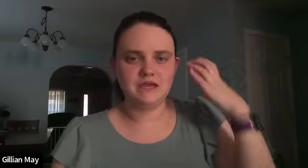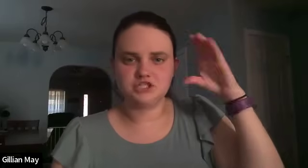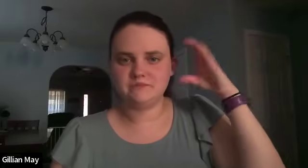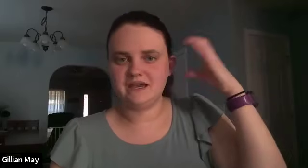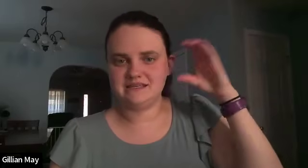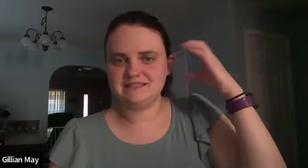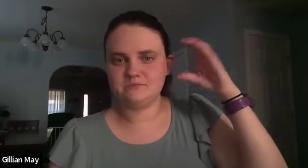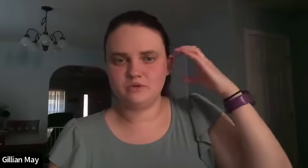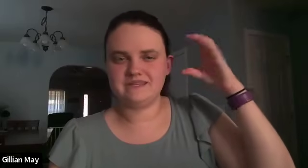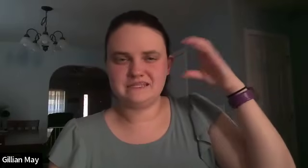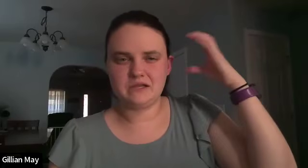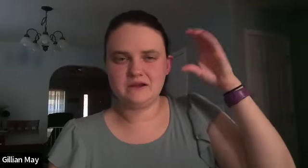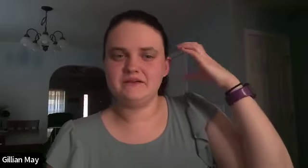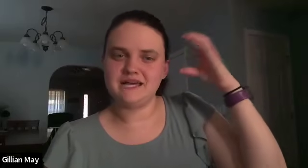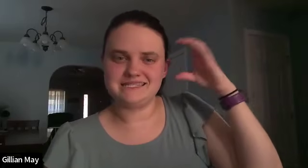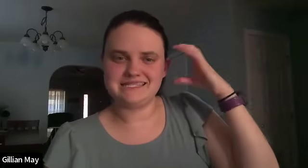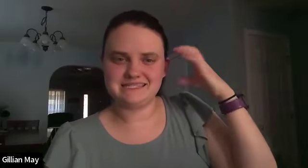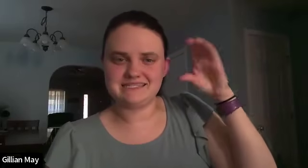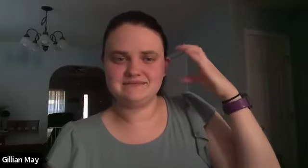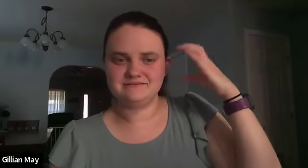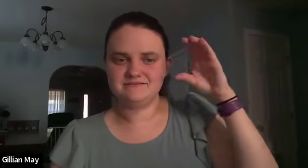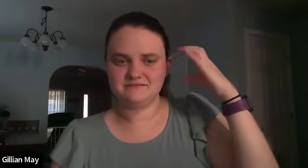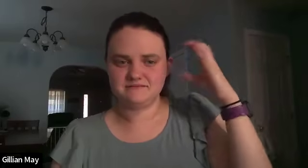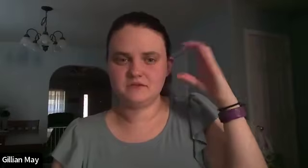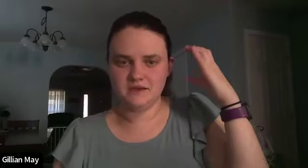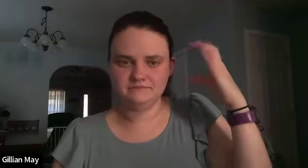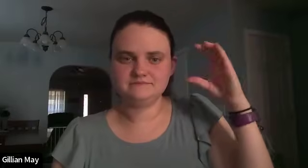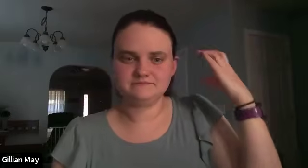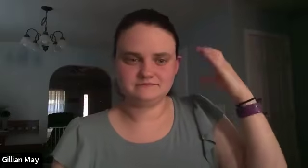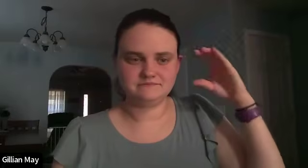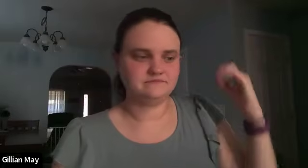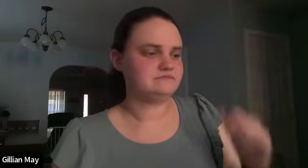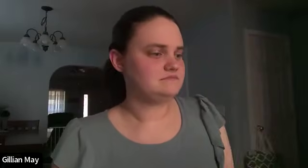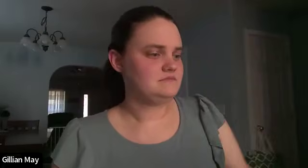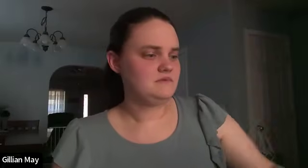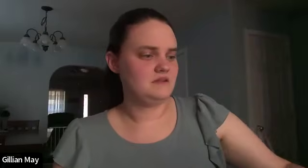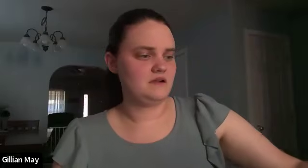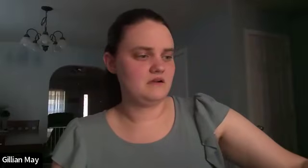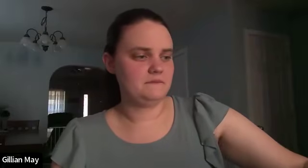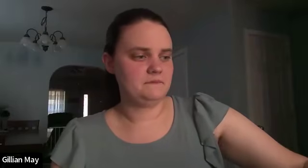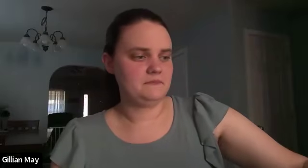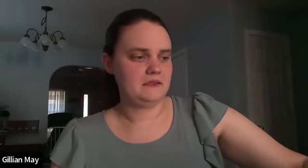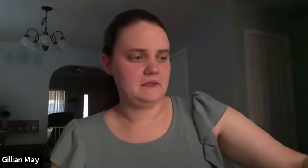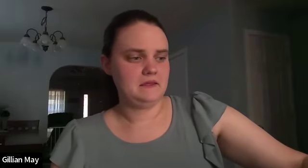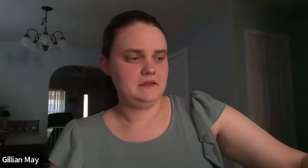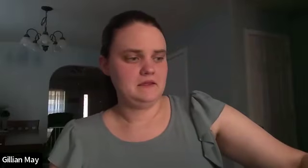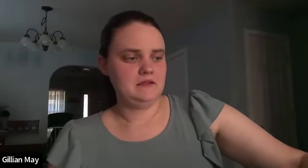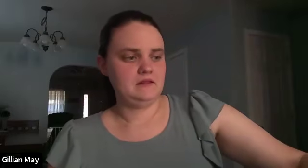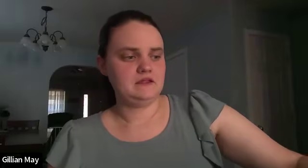can just be kind of simple in this little area of cousins. Okay? All right.